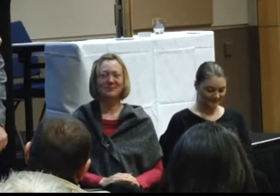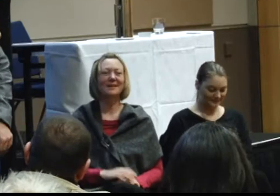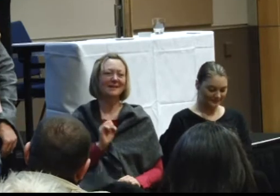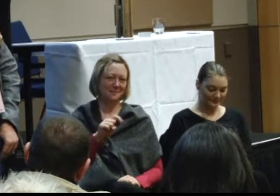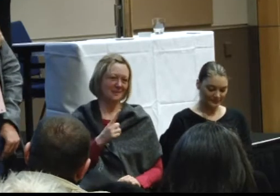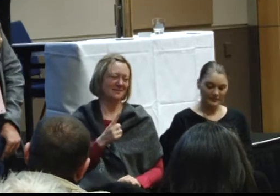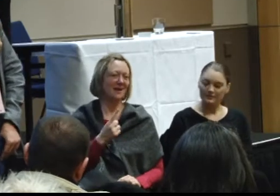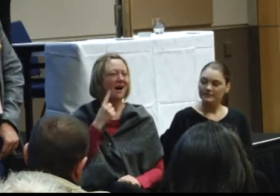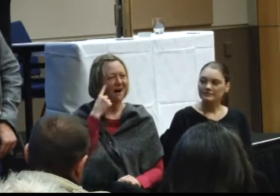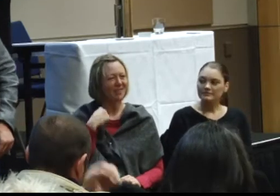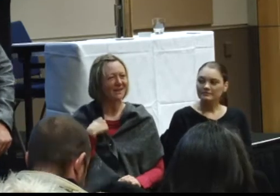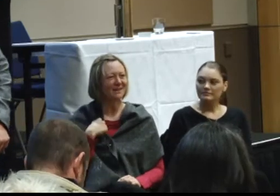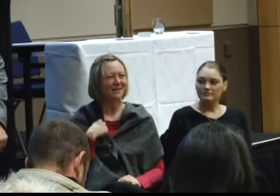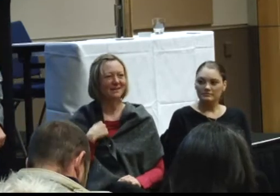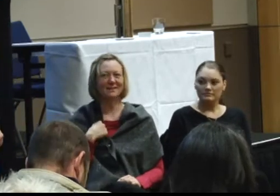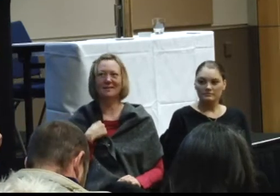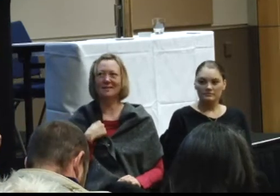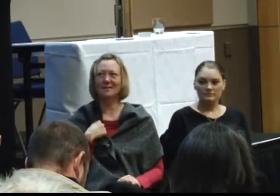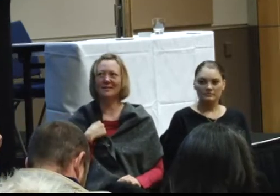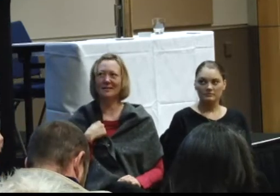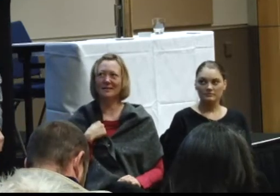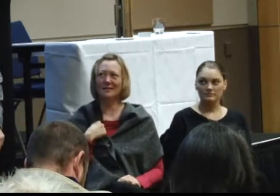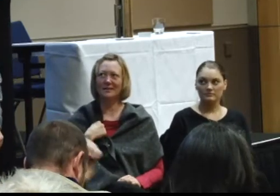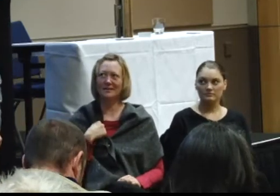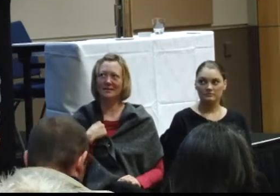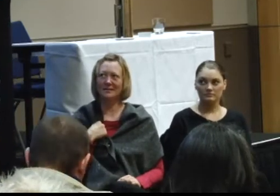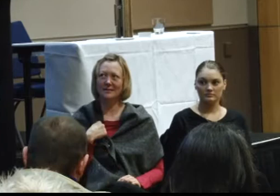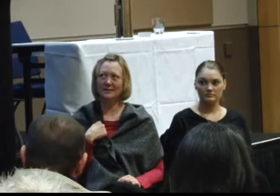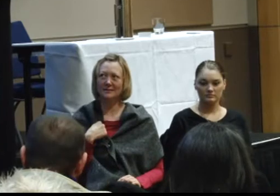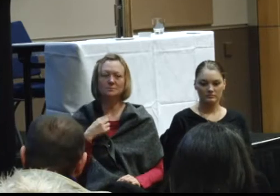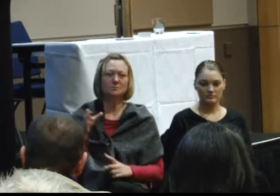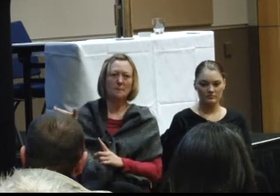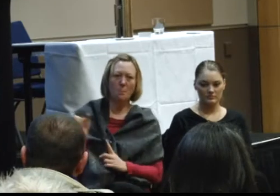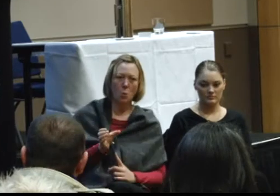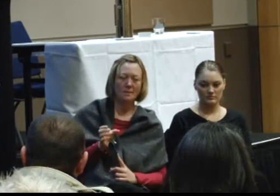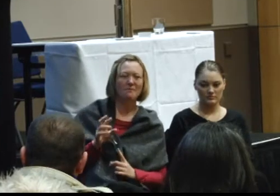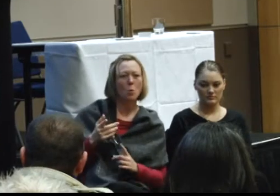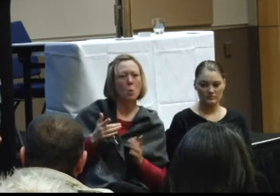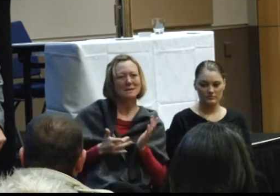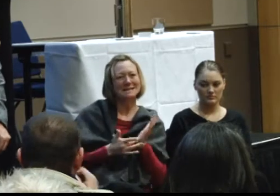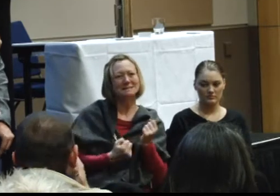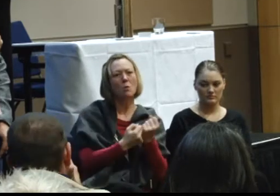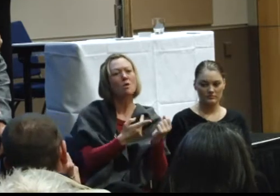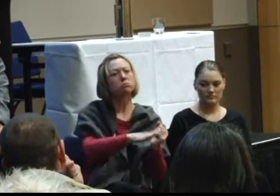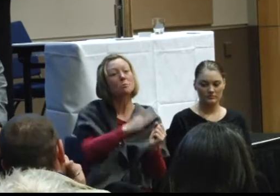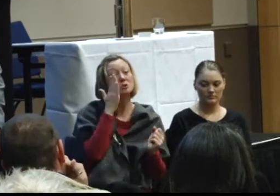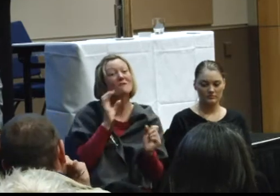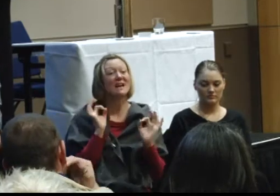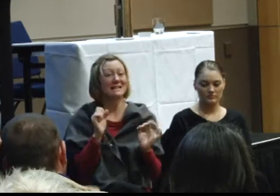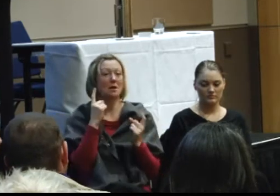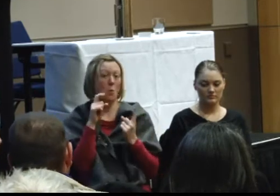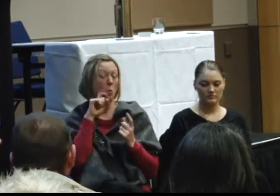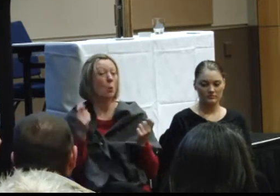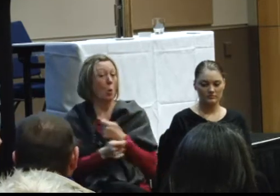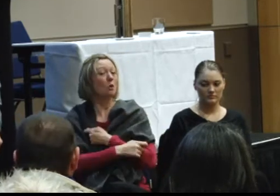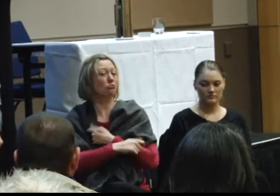Yeah, but I think employing them in like tech support and stuff for primary schools is a fantastic idea, and that it would work great and,